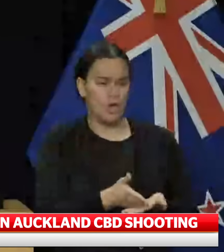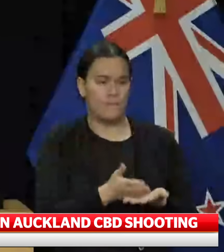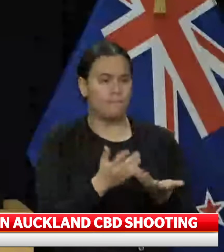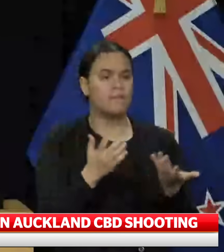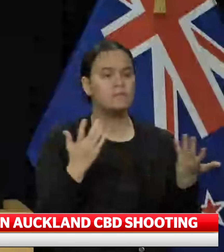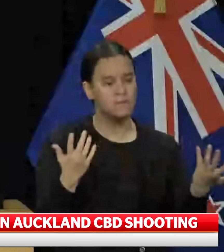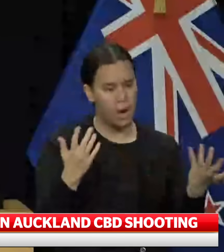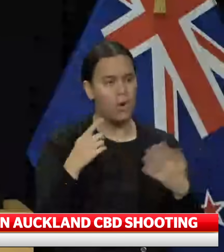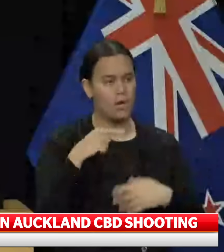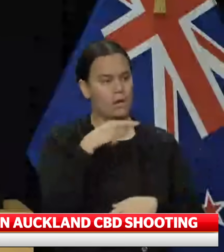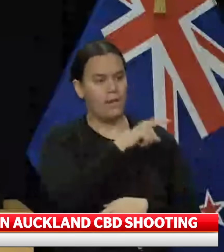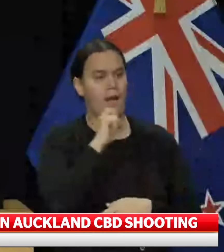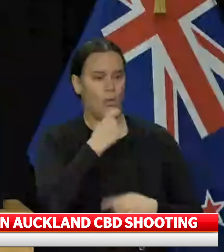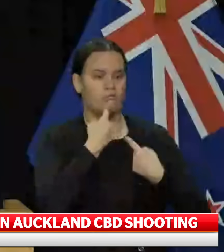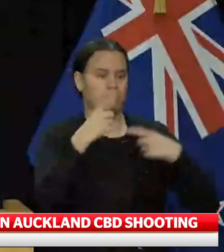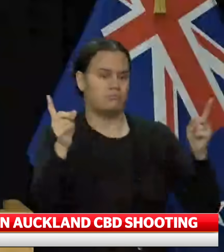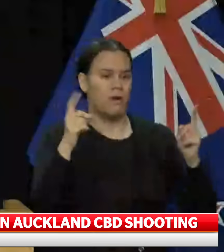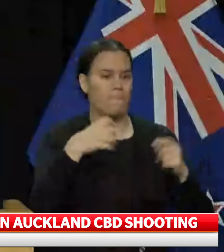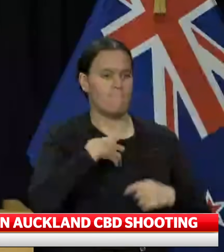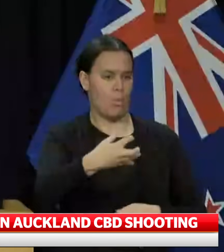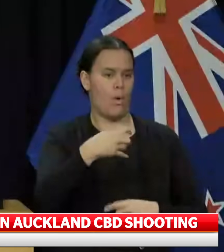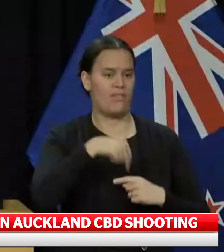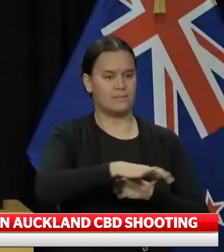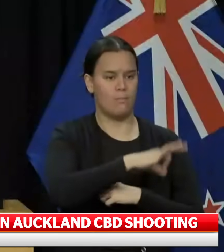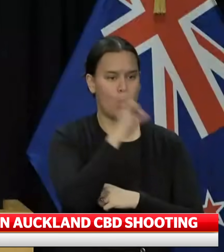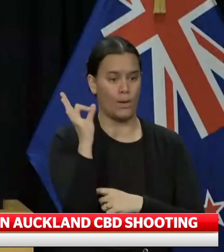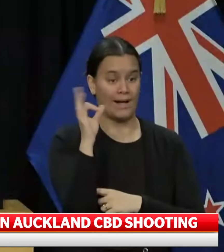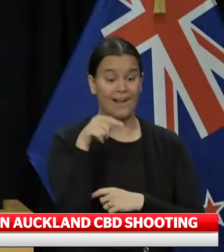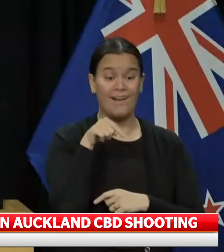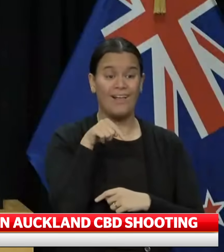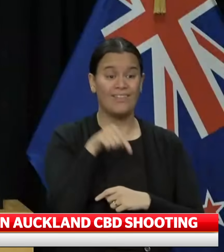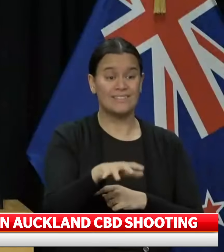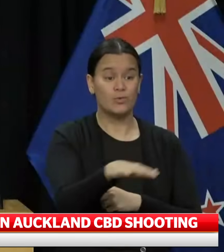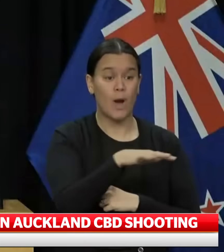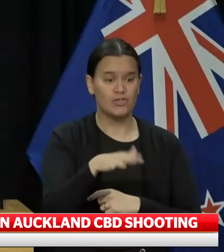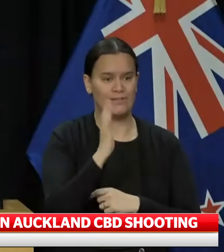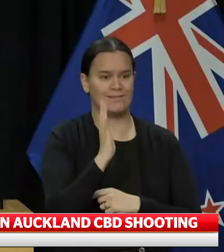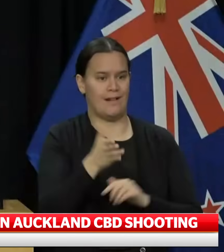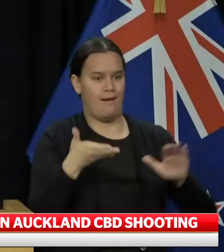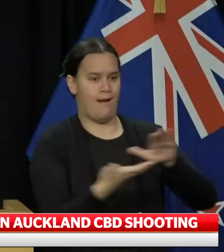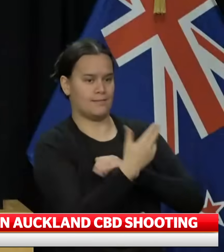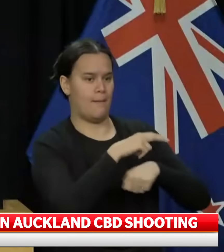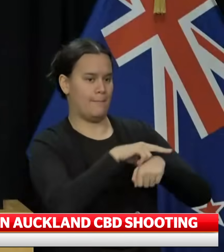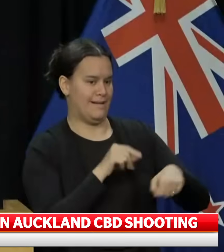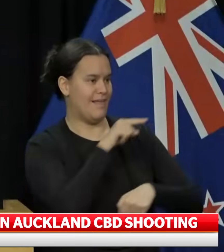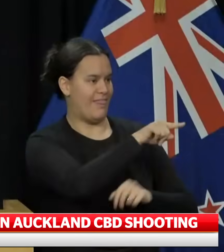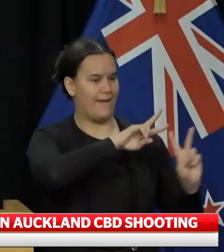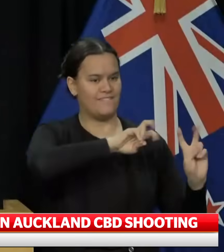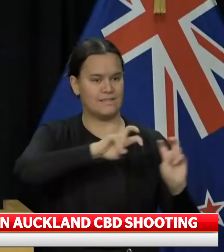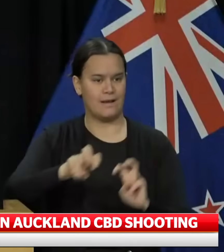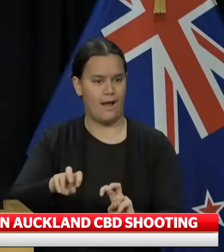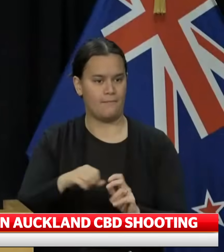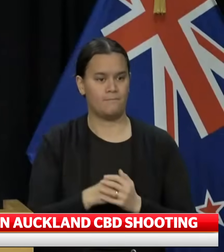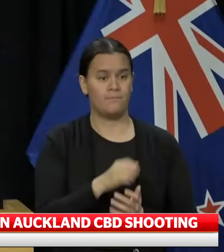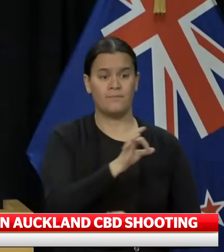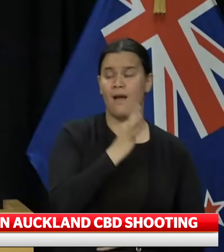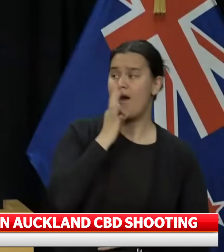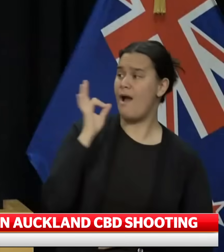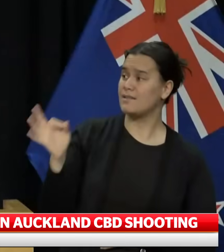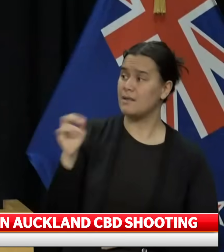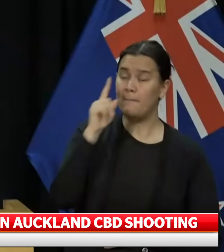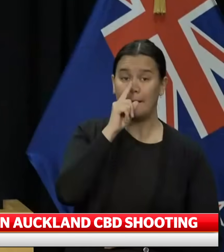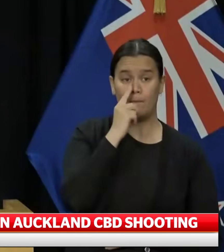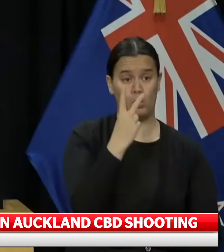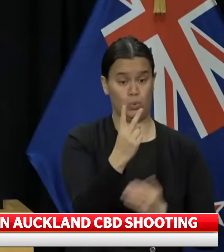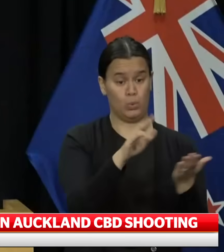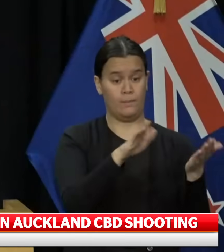that's ultimately a matter for police because it is an active police investigation. Do you know whether the loved ones and family of the deceased